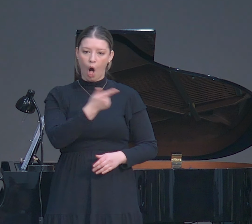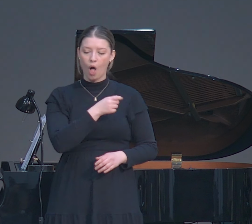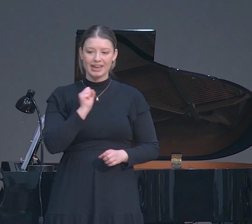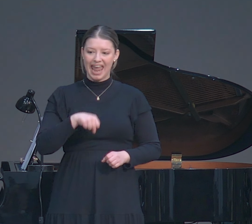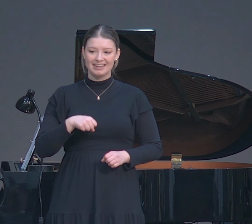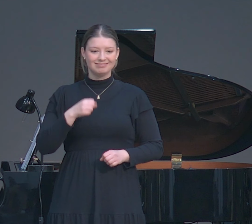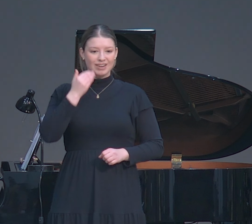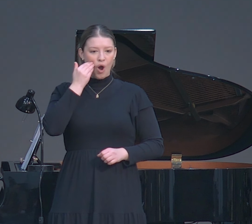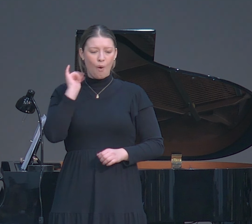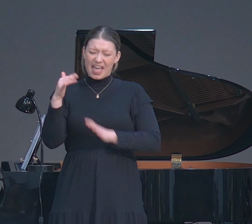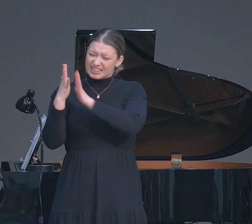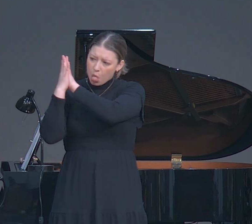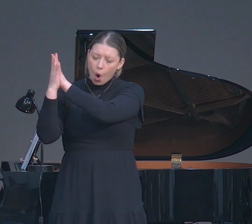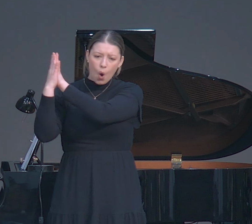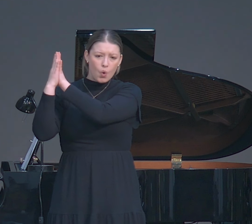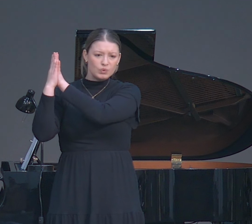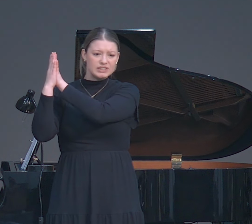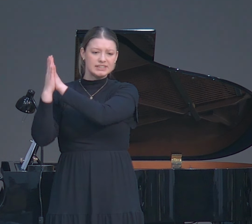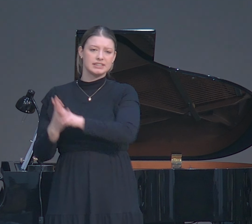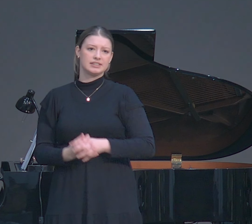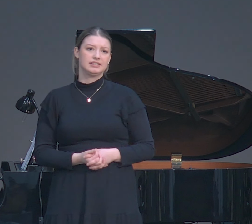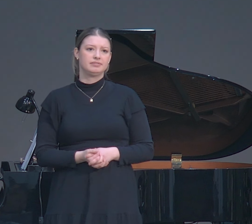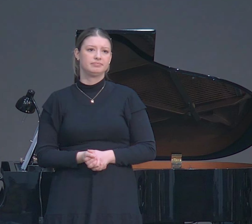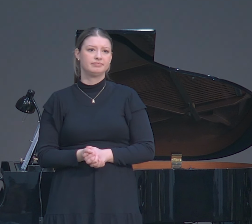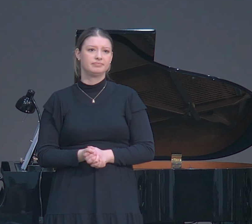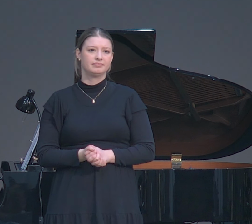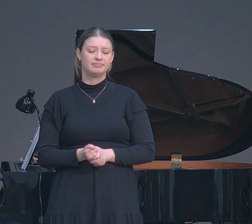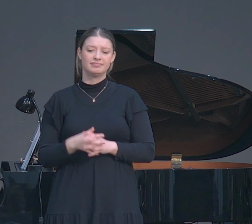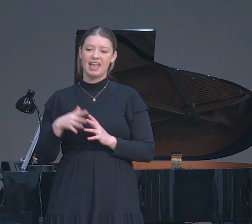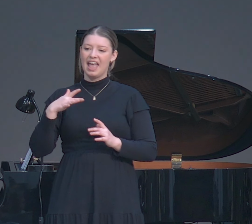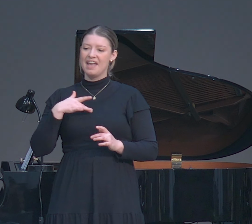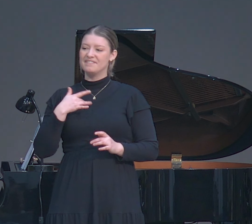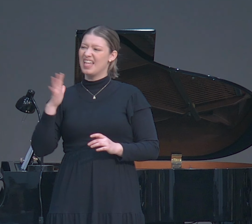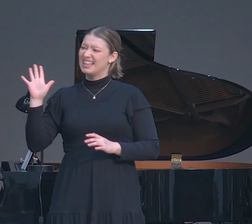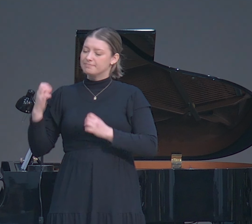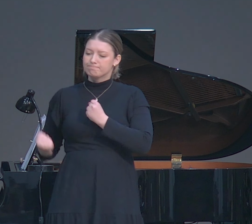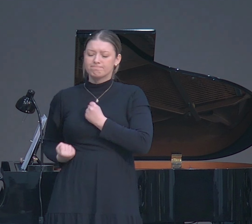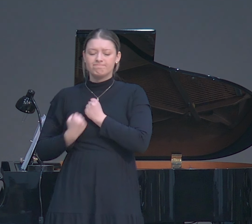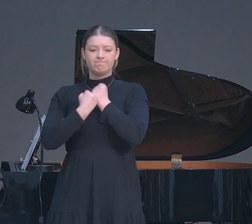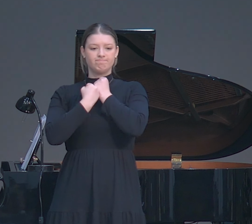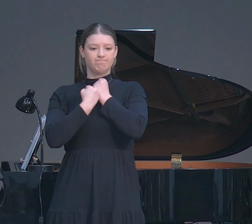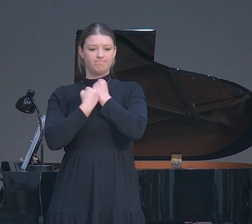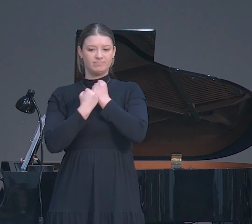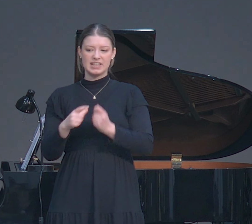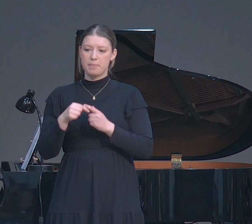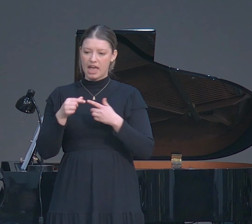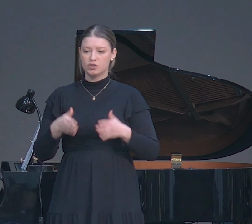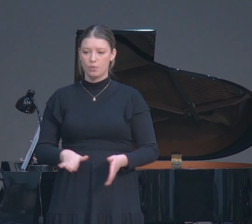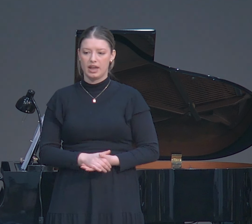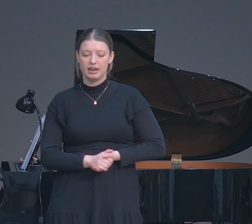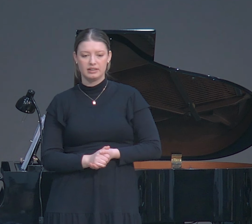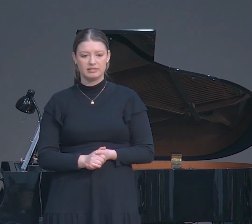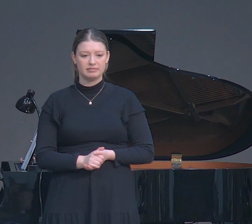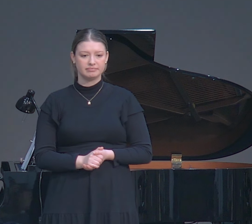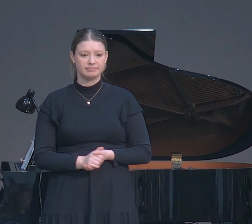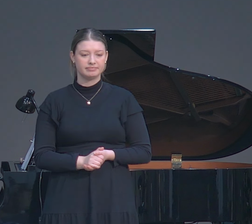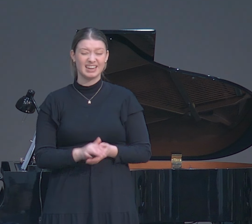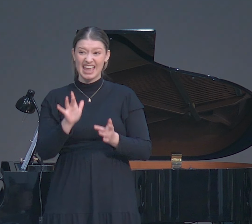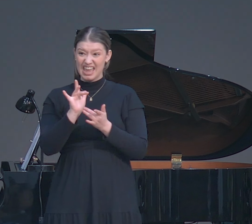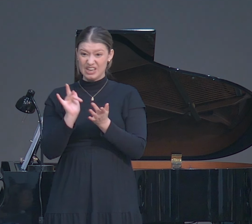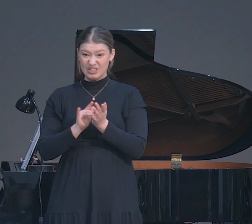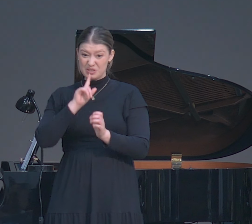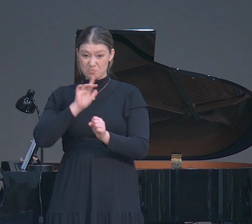A great help. Jesus promised that the Spirit of God